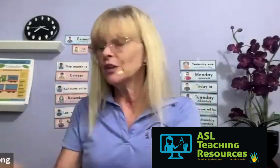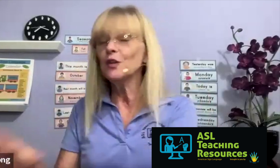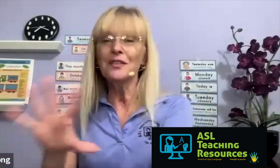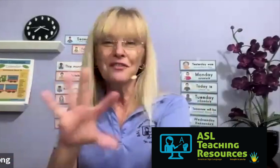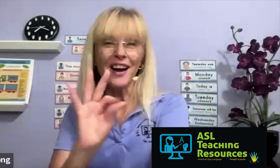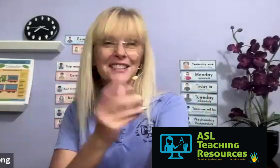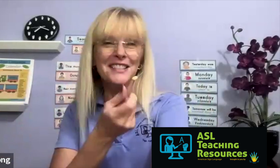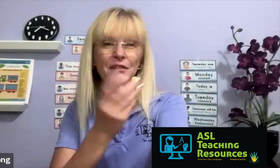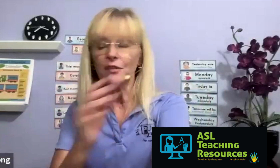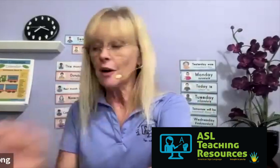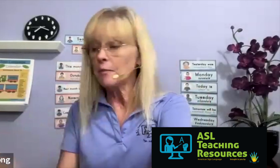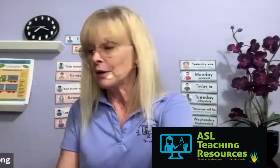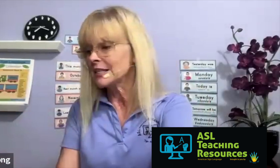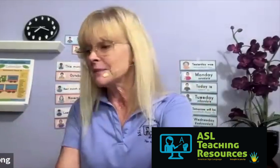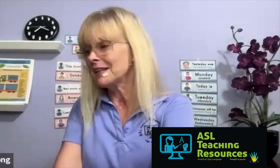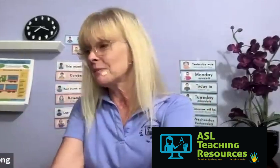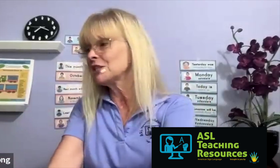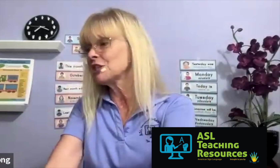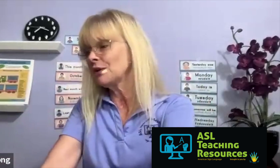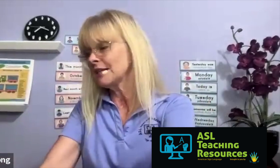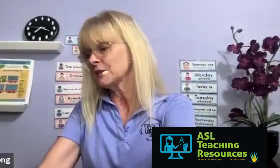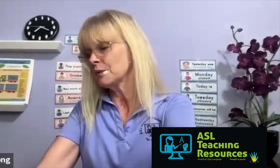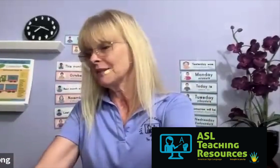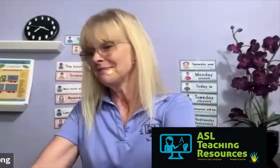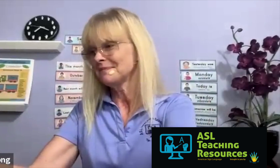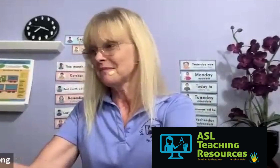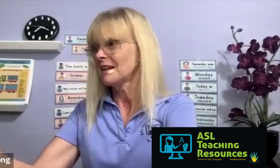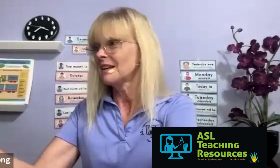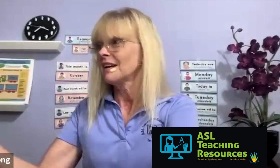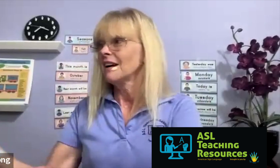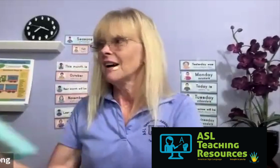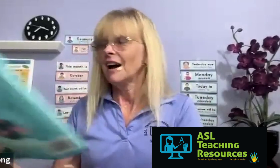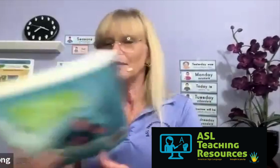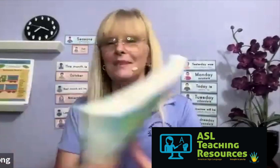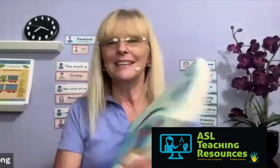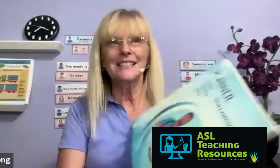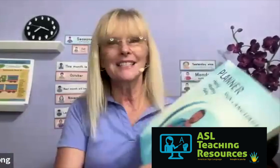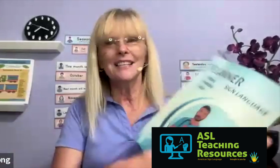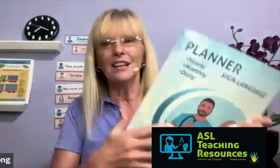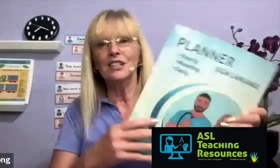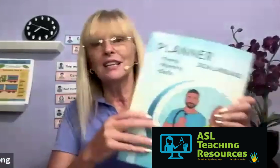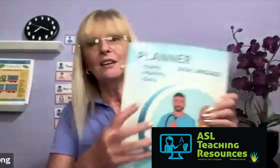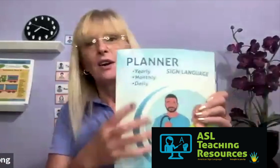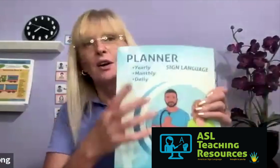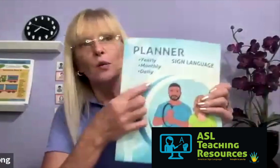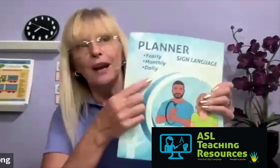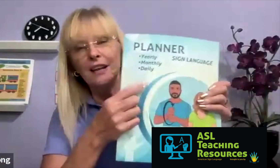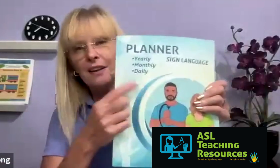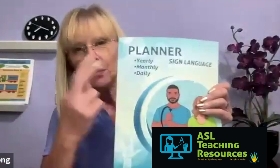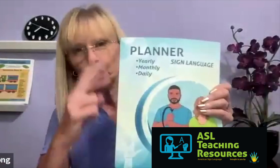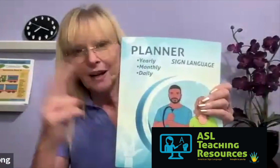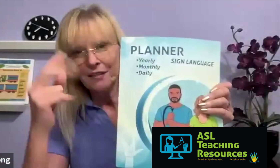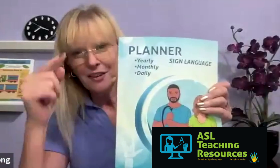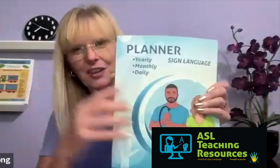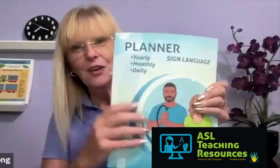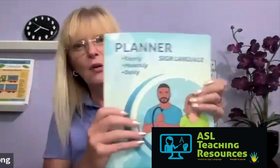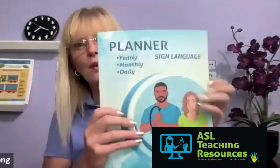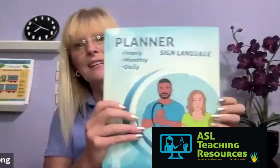can find several of our books, but let me show you this one. This is actually ready for you. It is